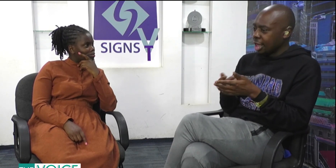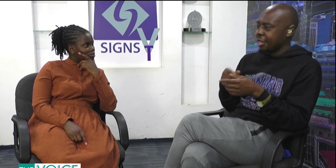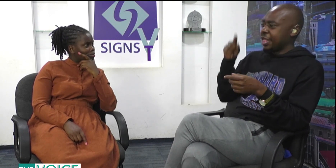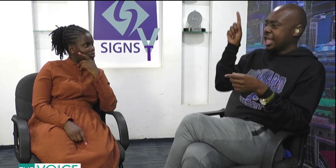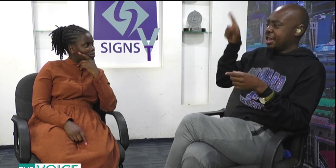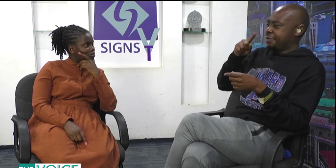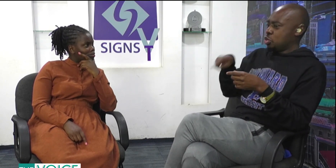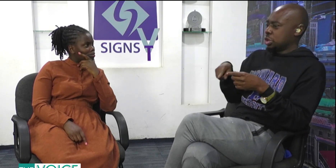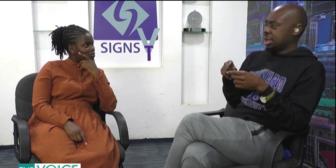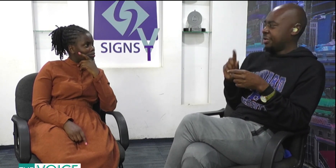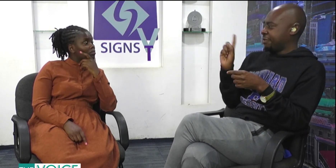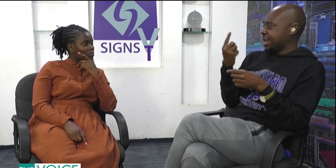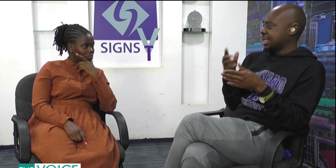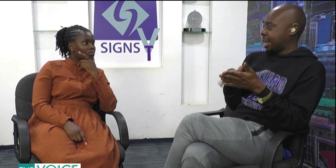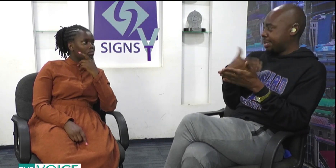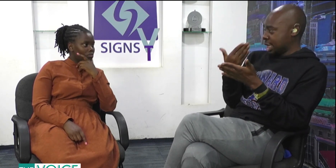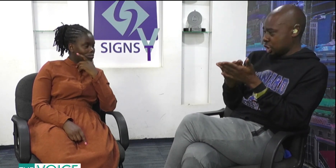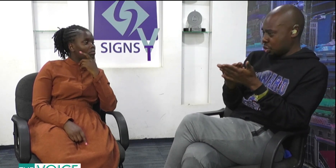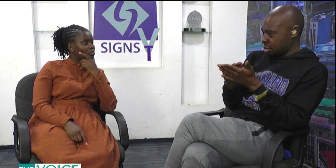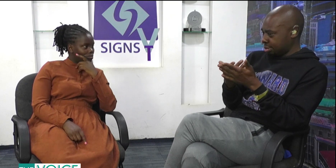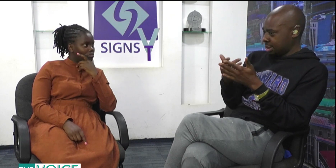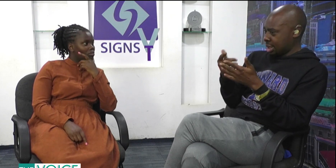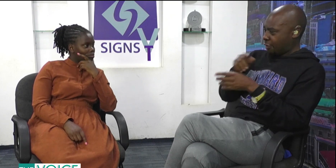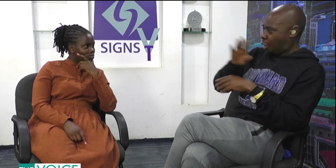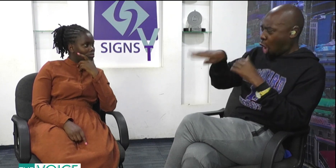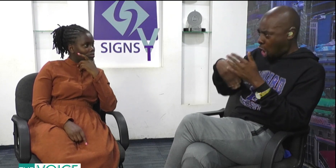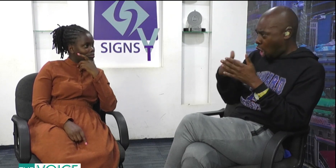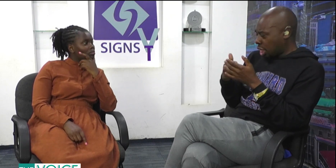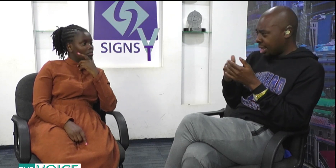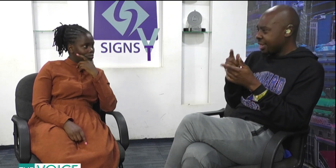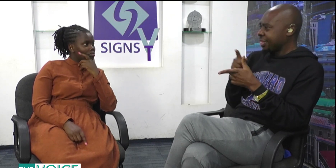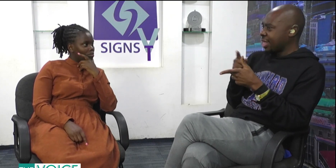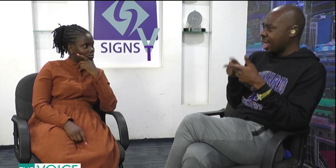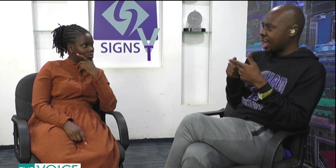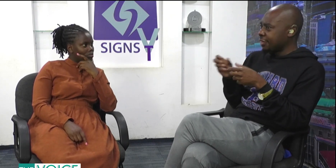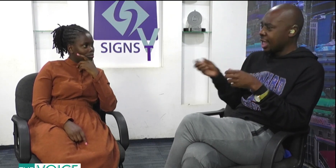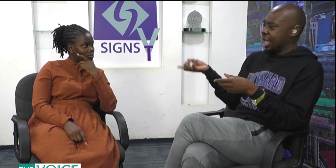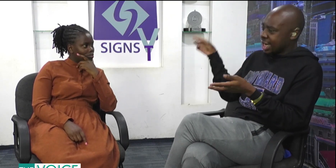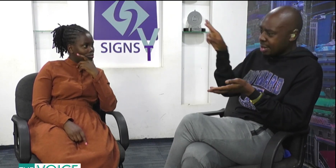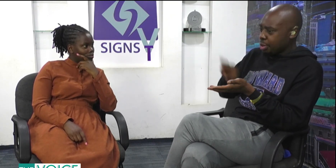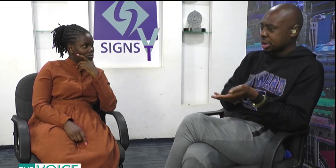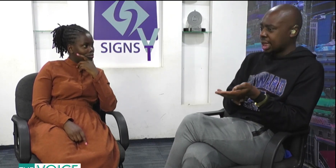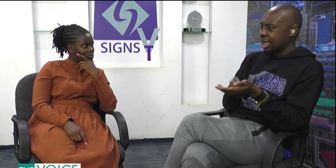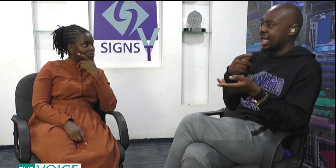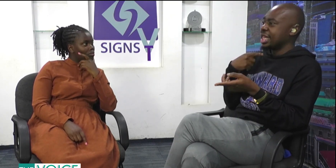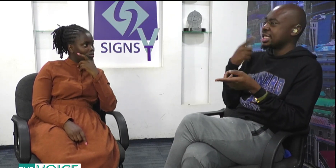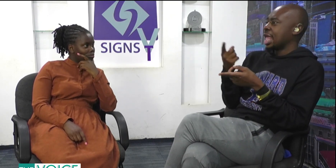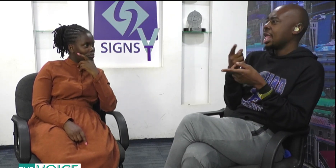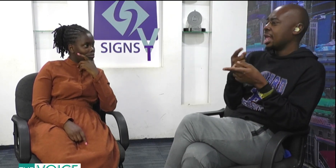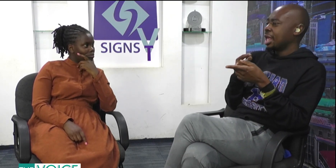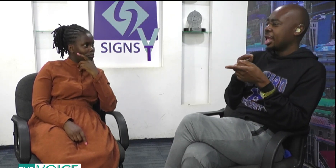international organization. So when I applied the first time, it was cancelled. So I